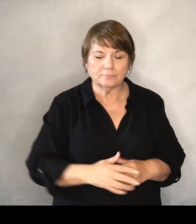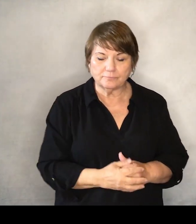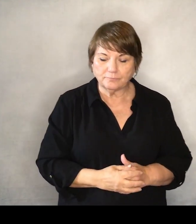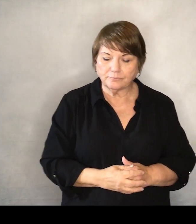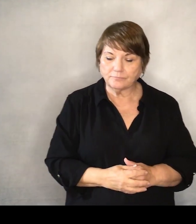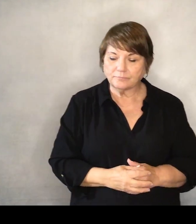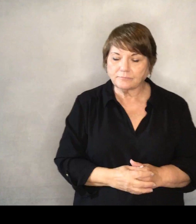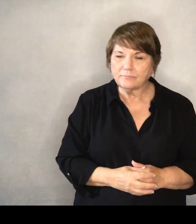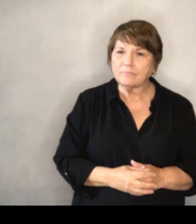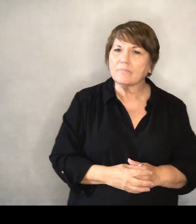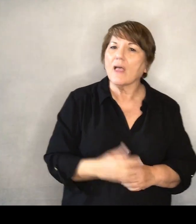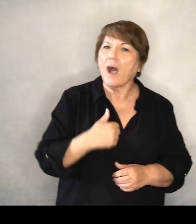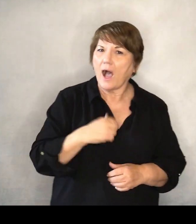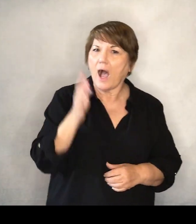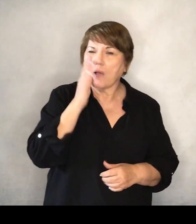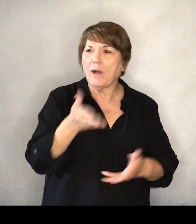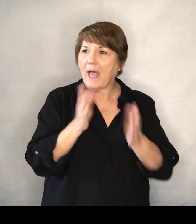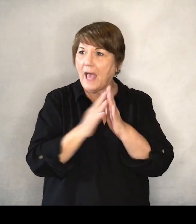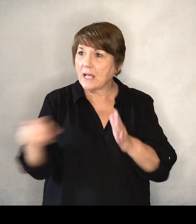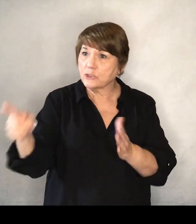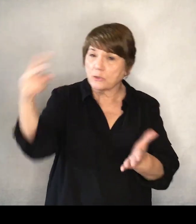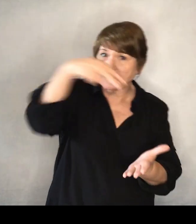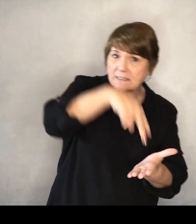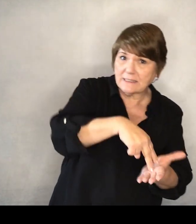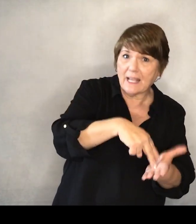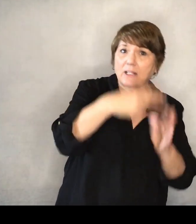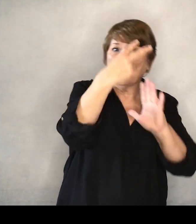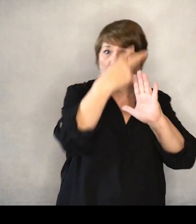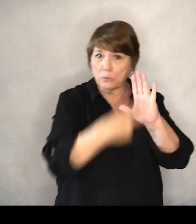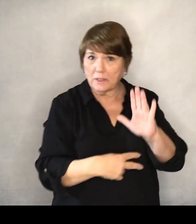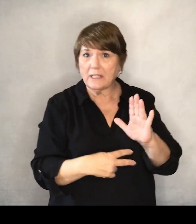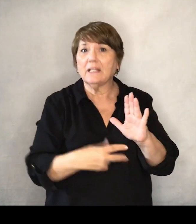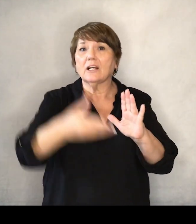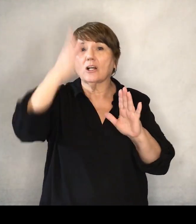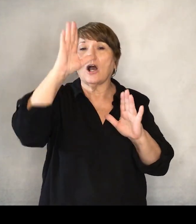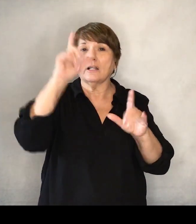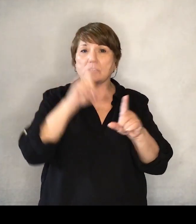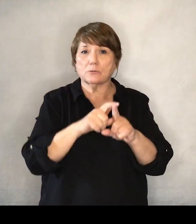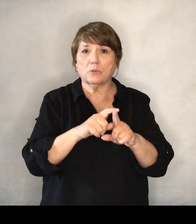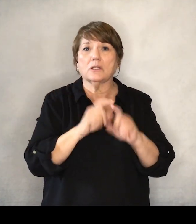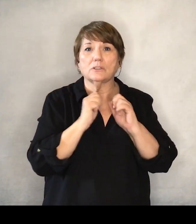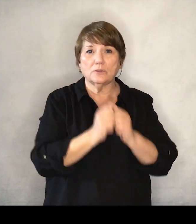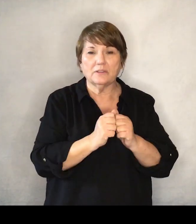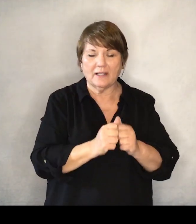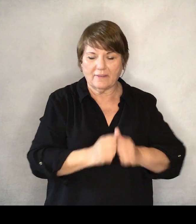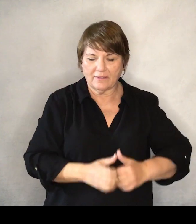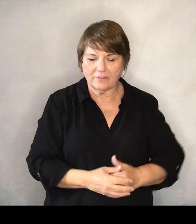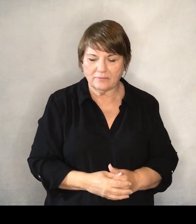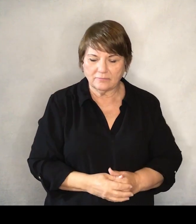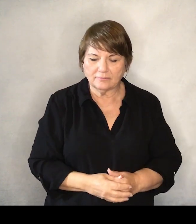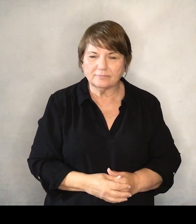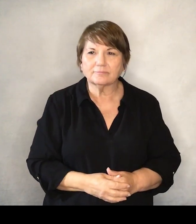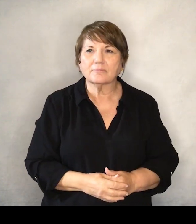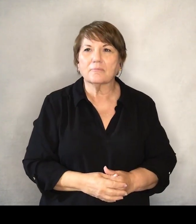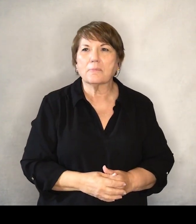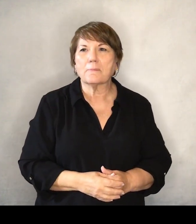to 43. And I'm going to ask you to stand with me, and we're going to read God's word together.